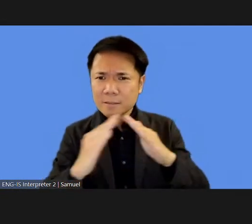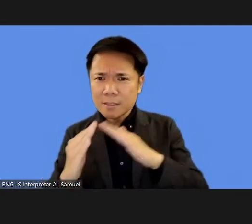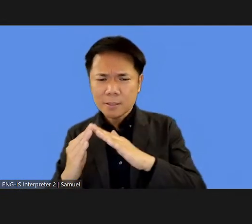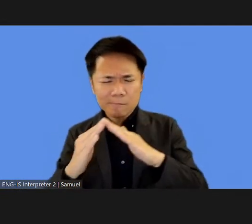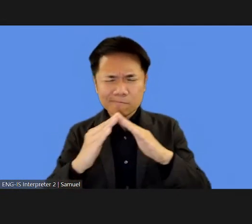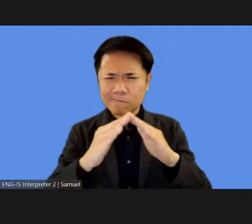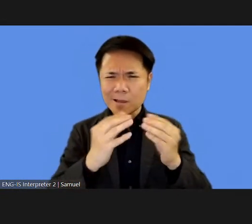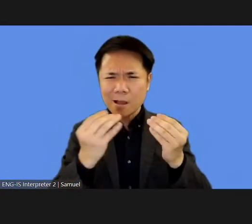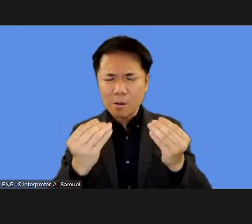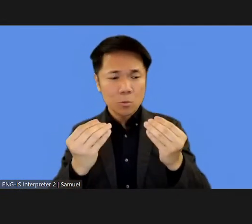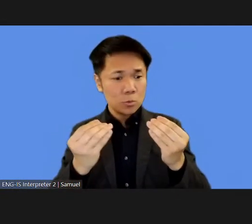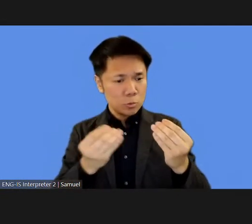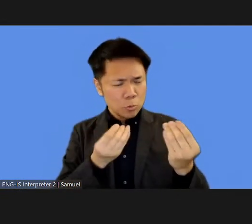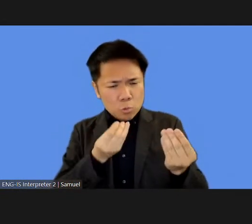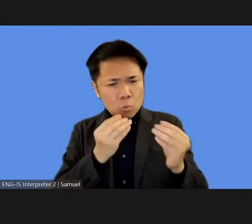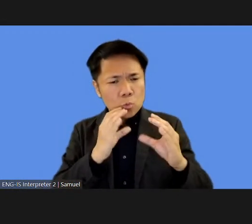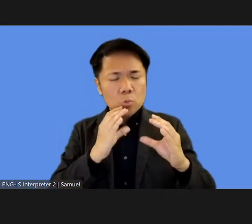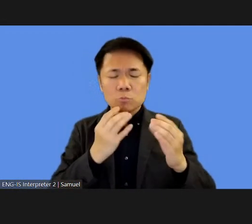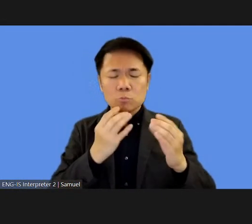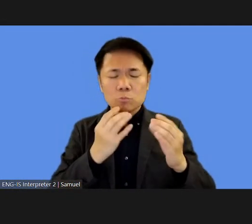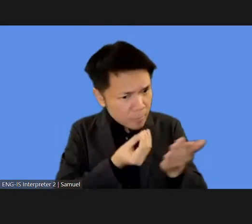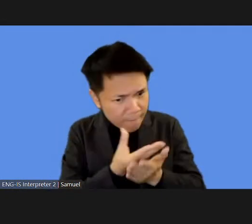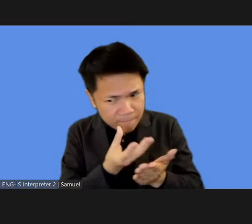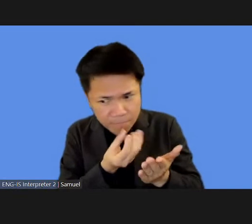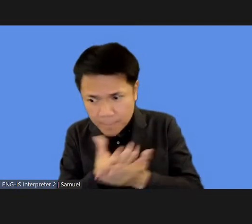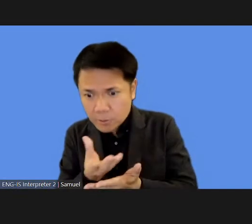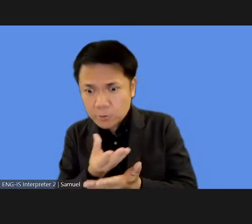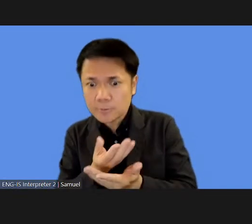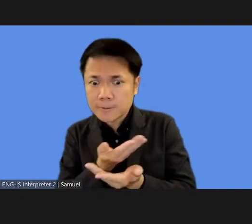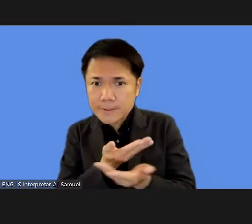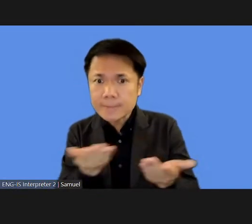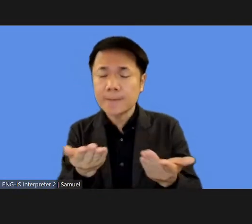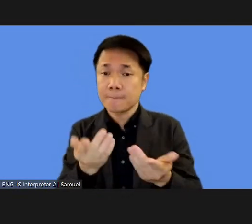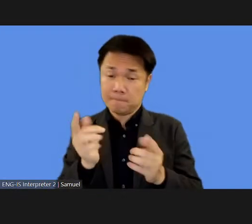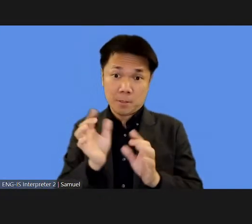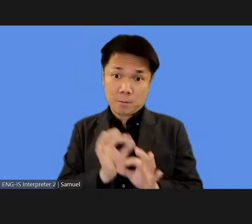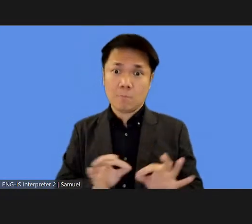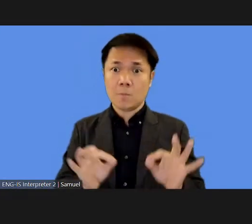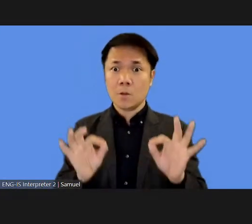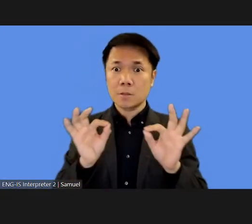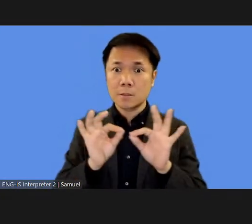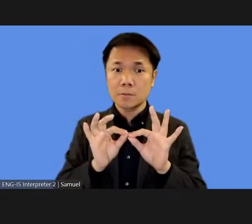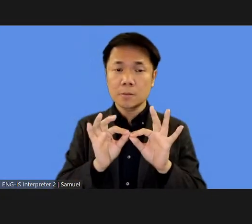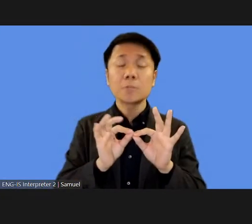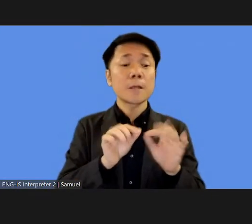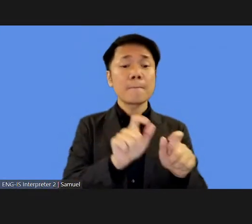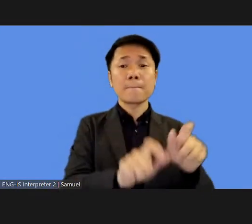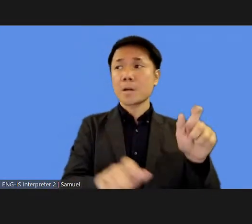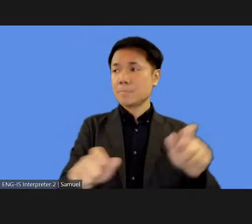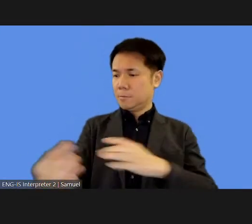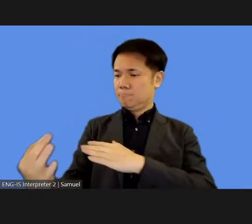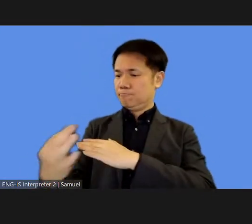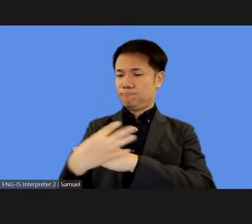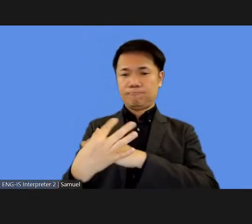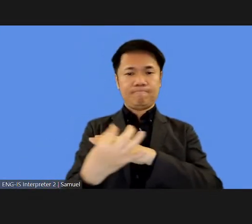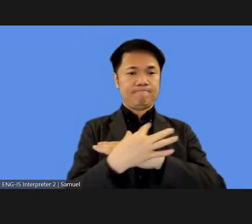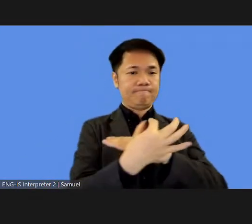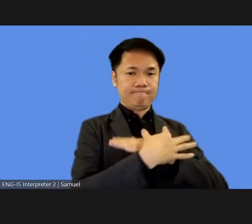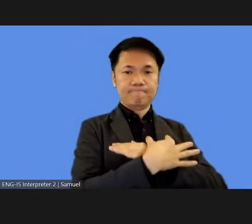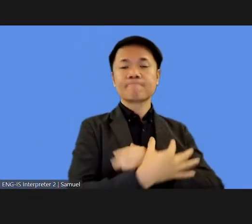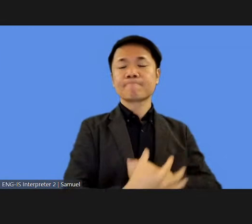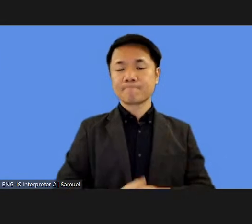of communication is very fundamental for people to be able to give their thought and their things. I think this connection